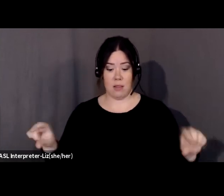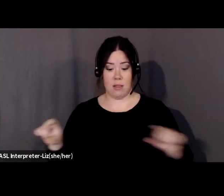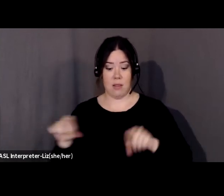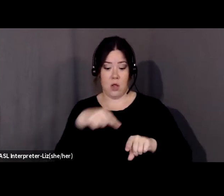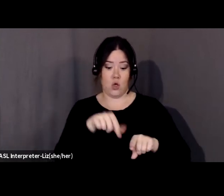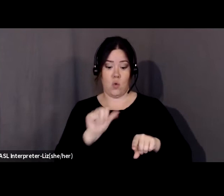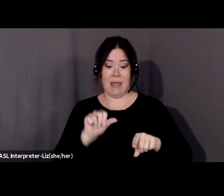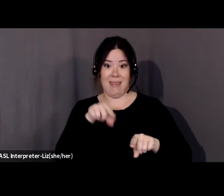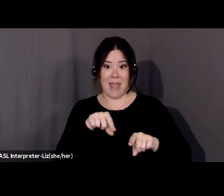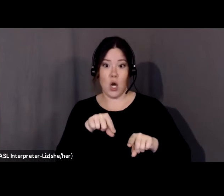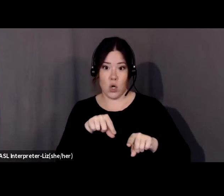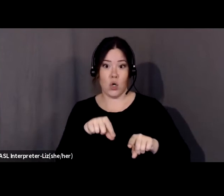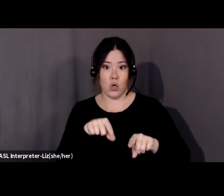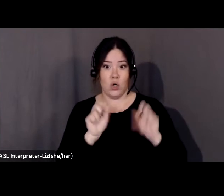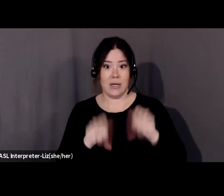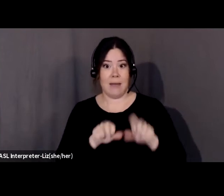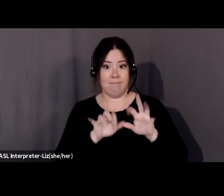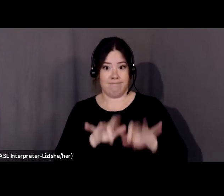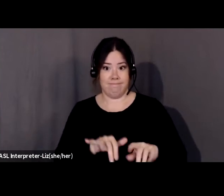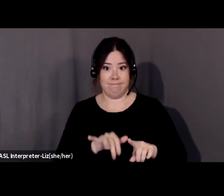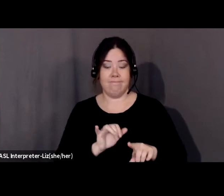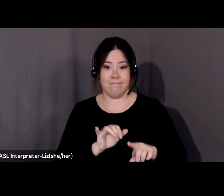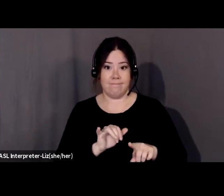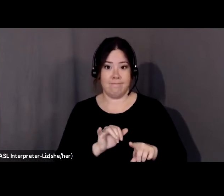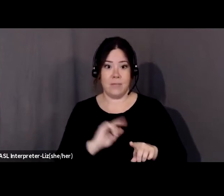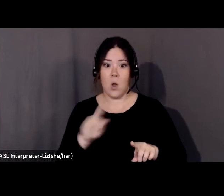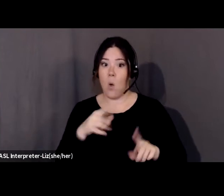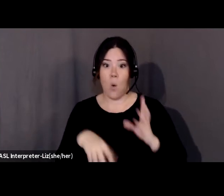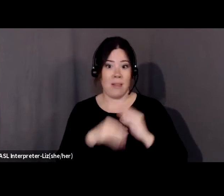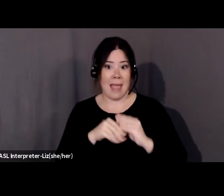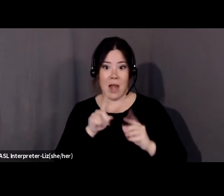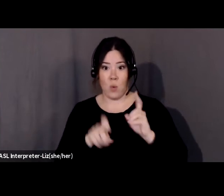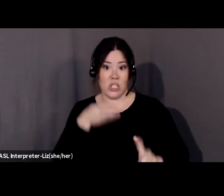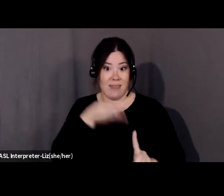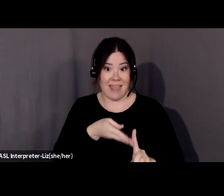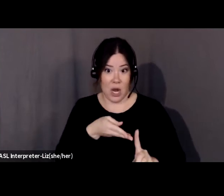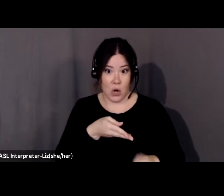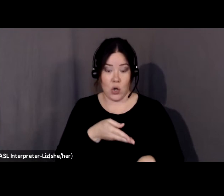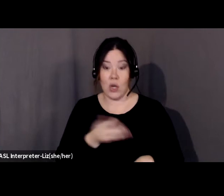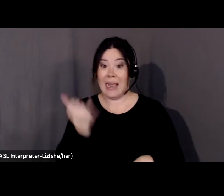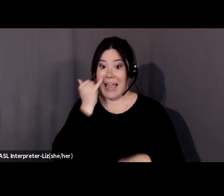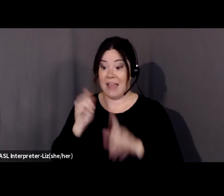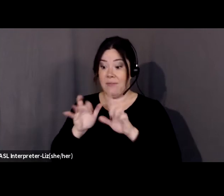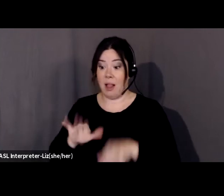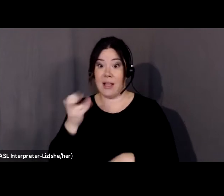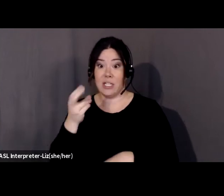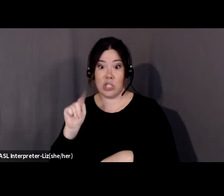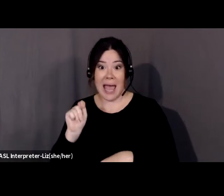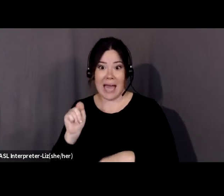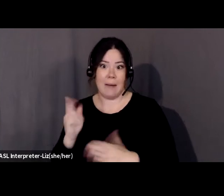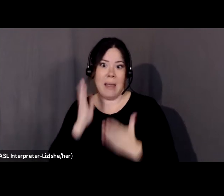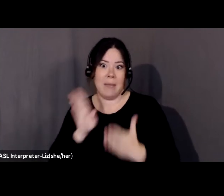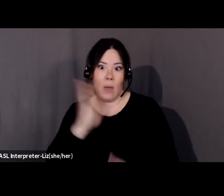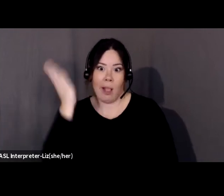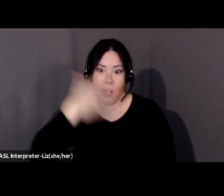bar for those times. Only put questions there, otherwise they might get lost in the chat.